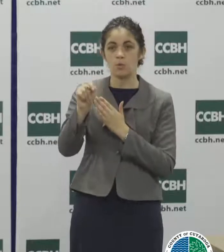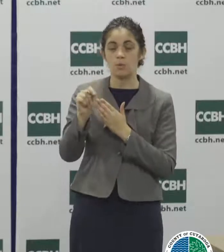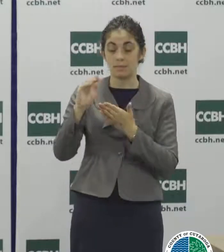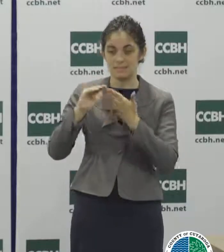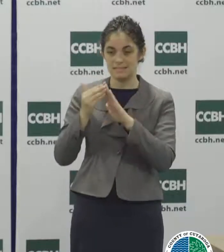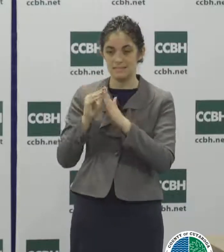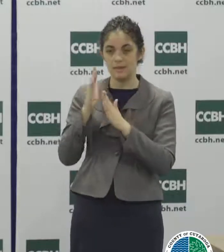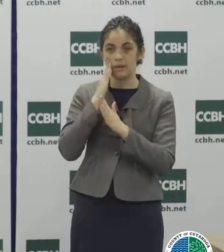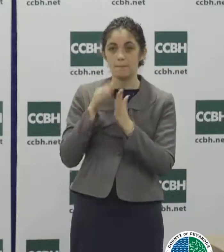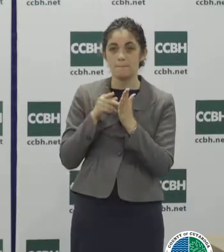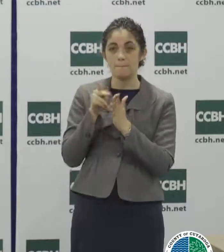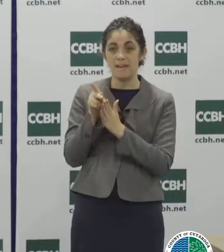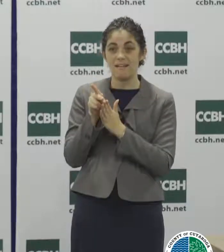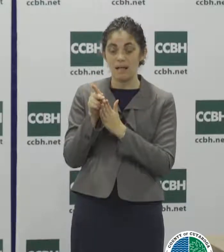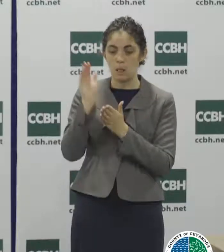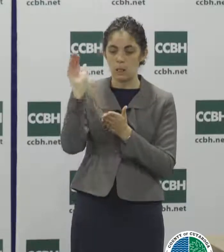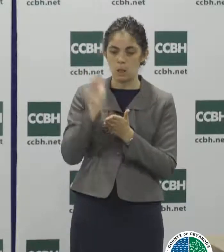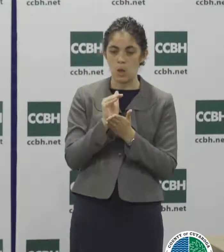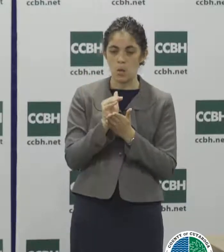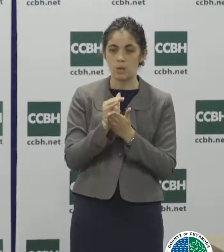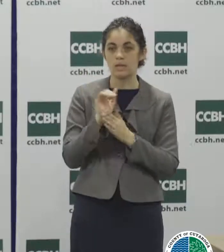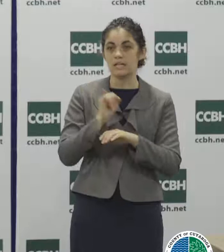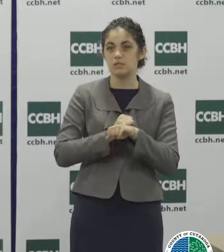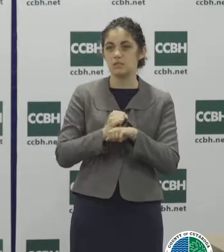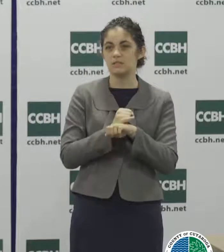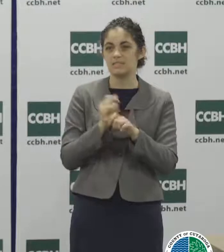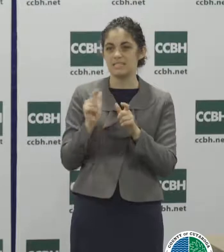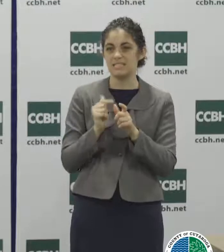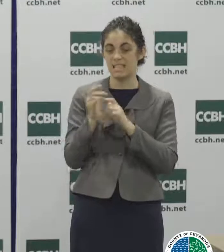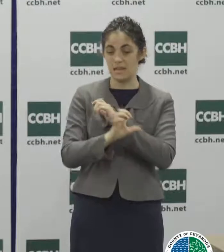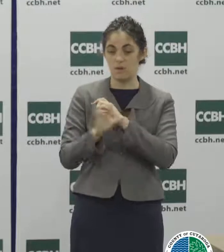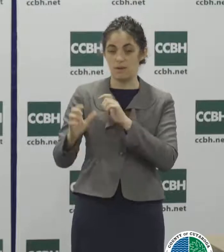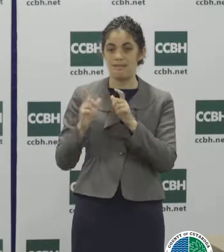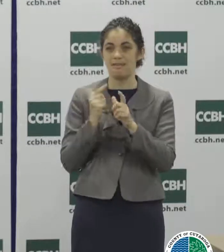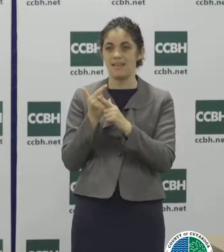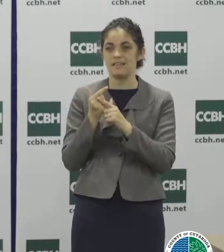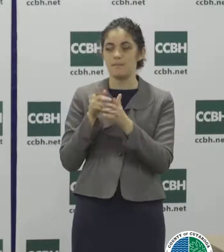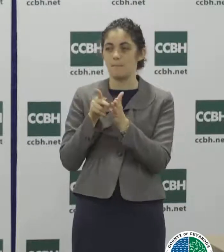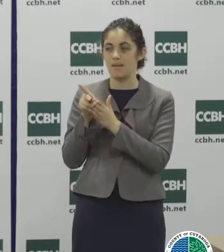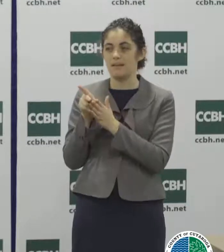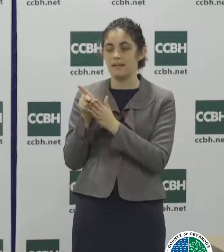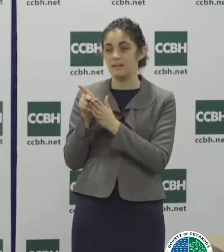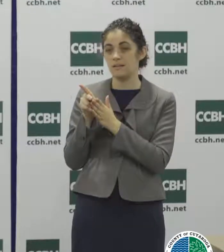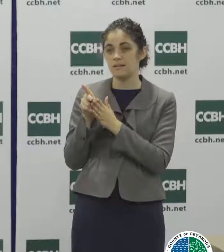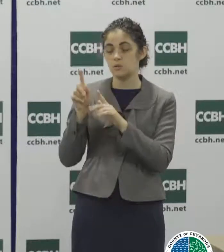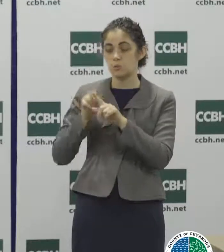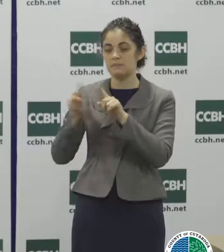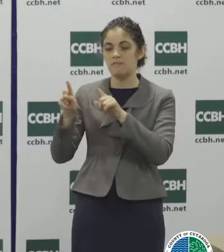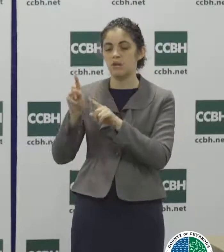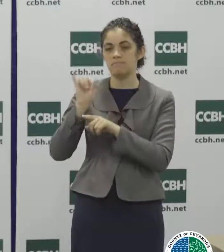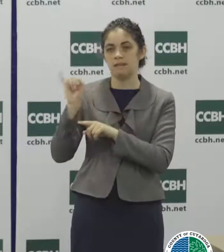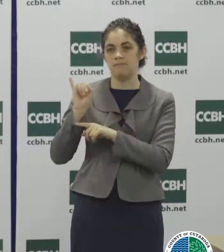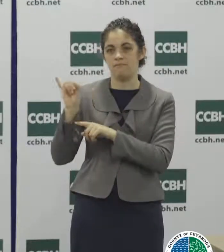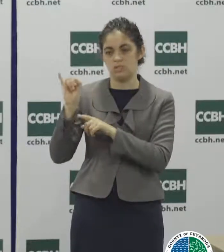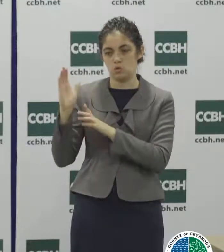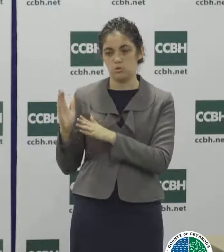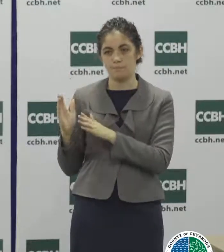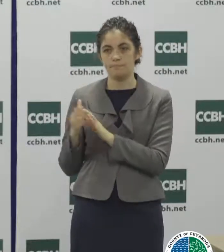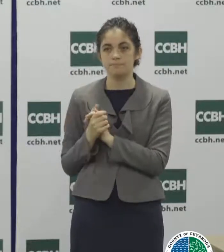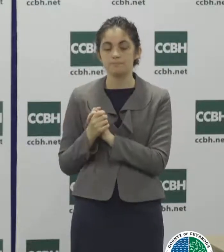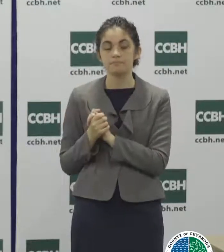city could pay a lower interest rate to the county than they would otherwise have to pay to another investor.